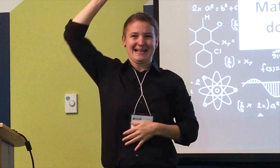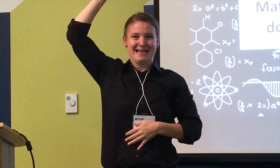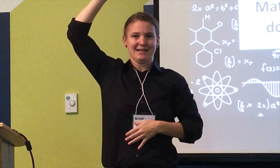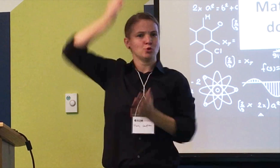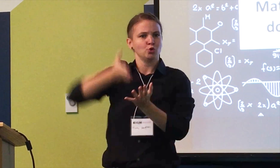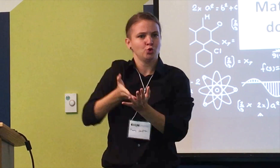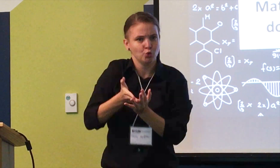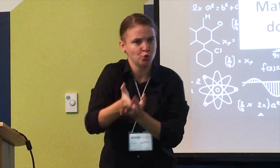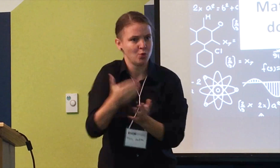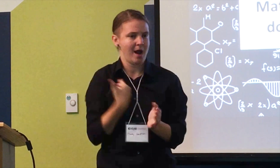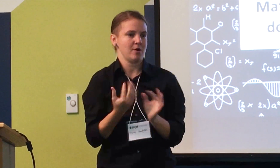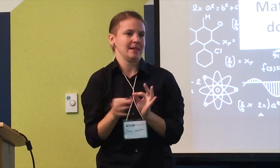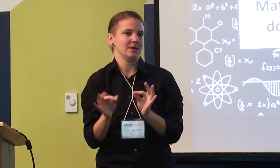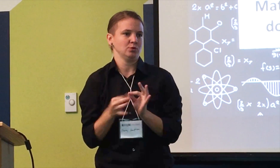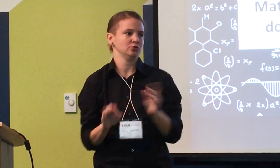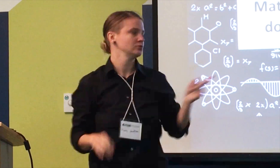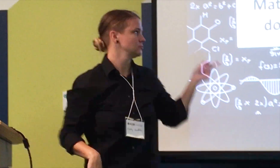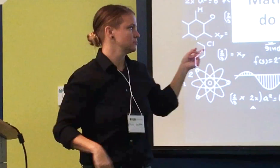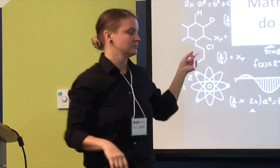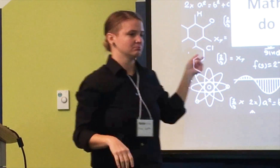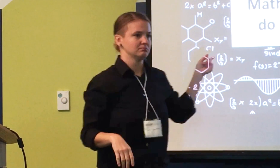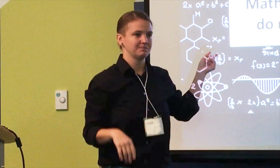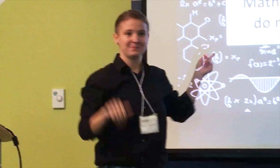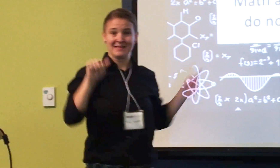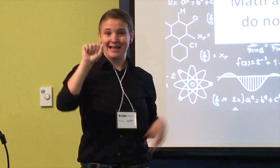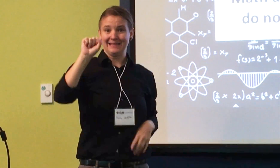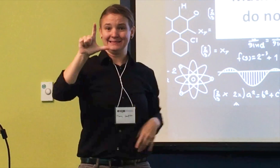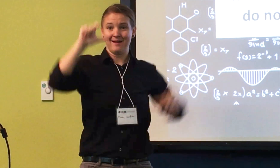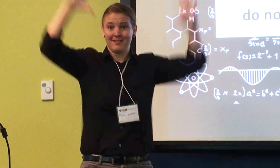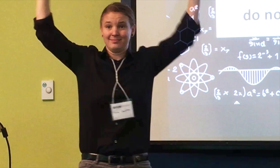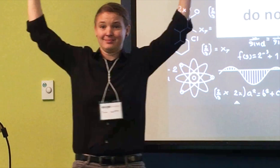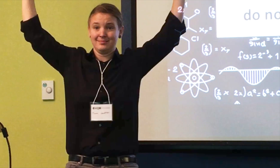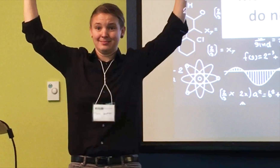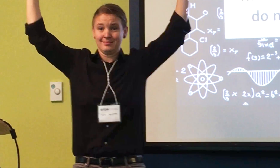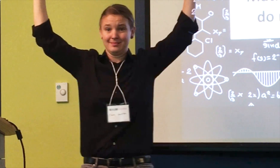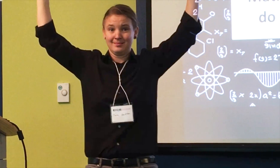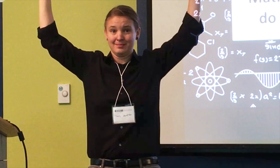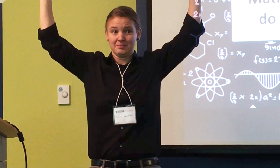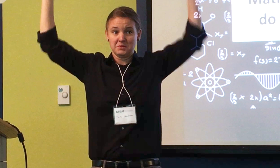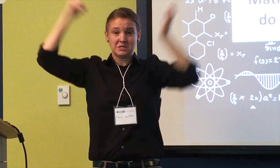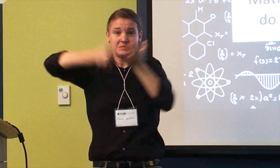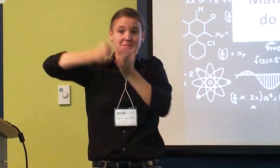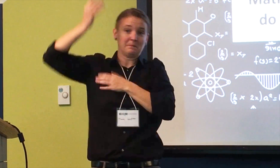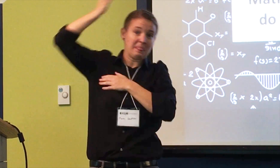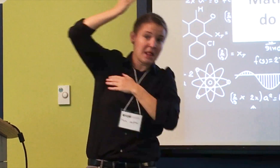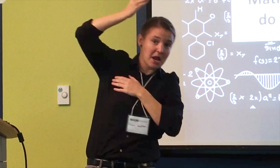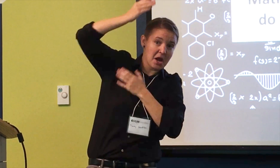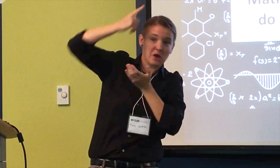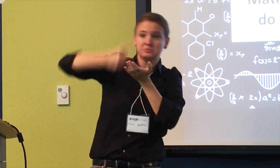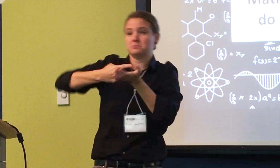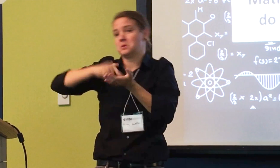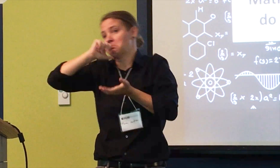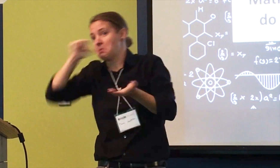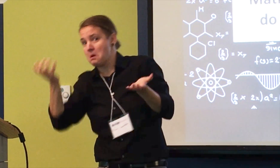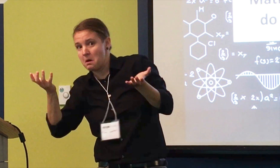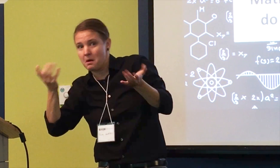want deaf people to be able to explain all math and science concepts in our first and most natural and most